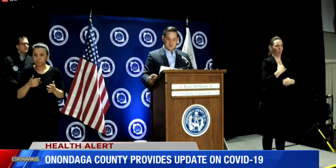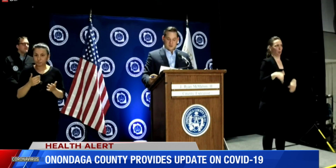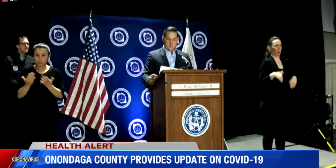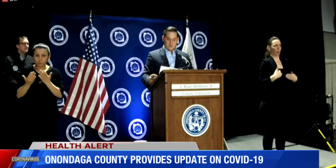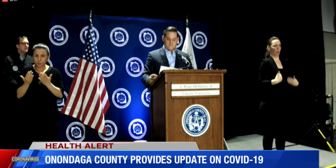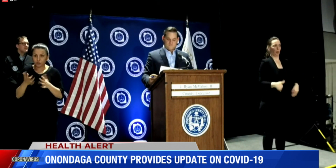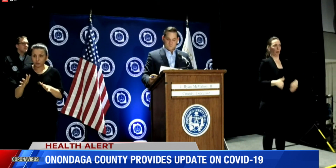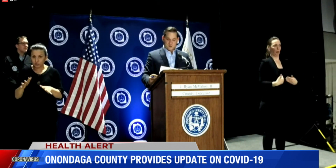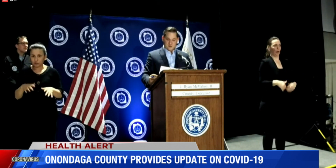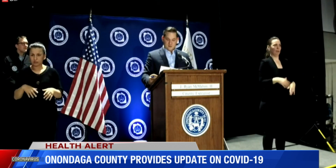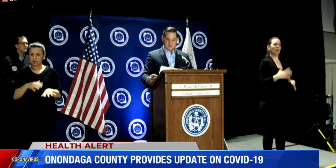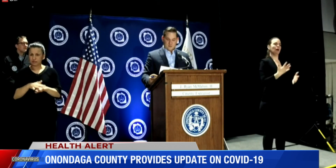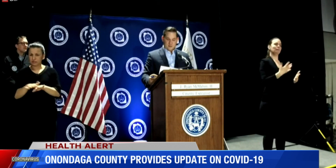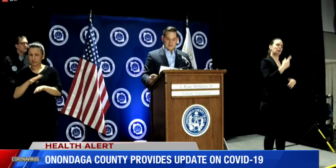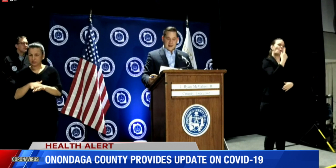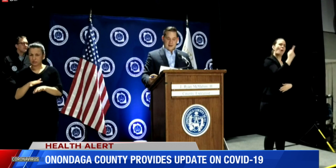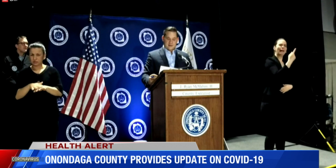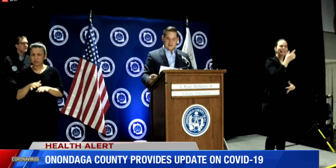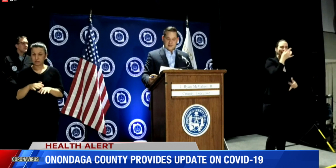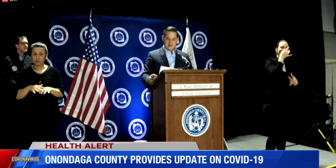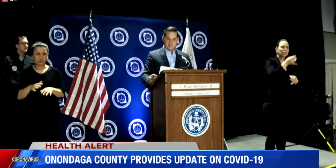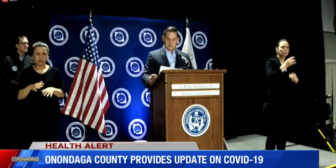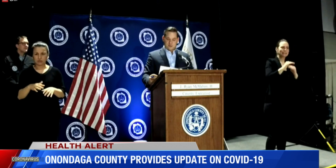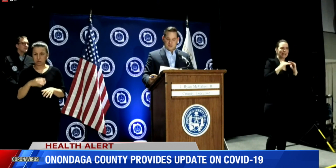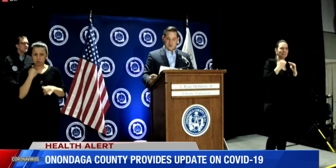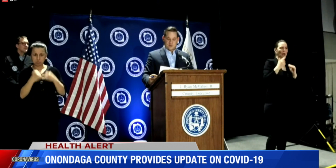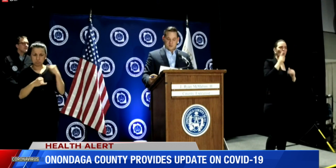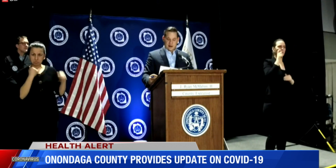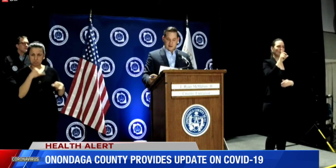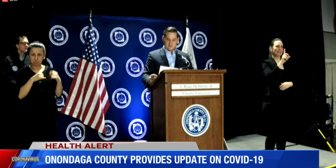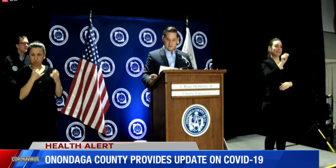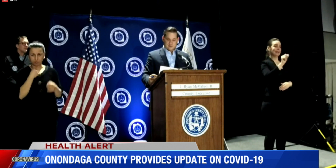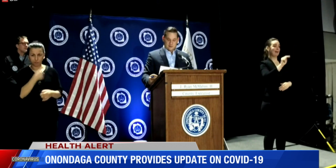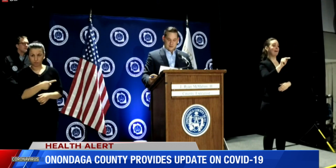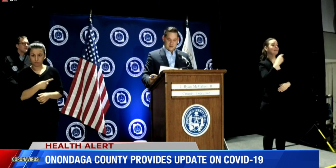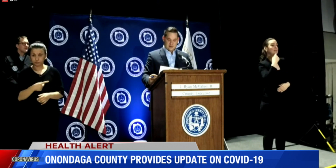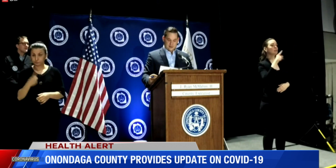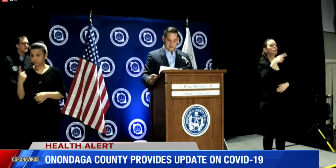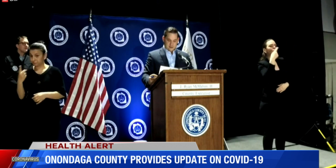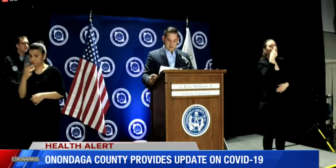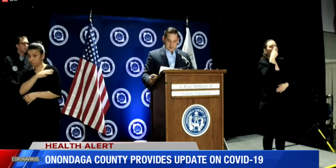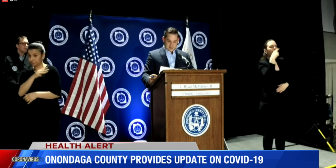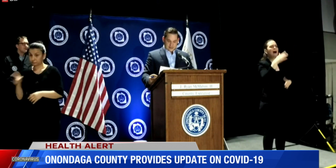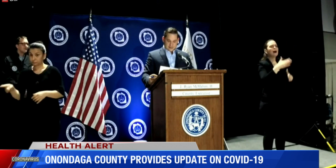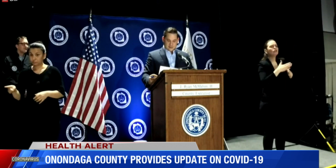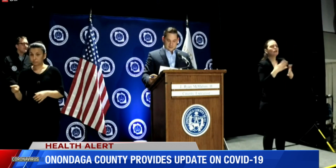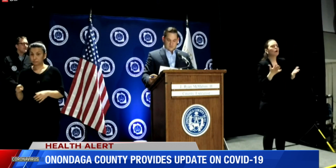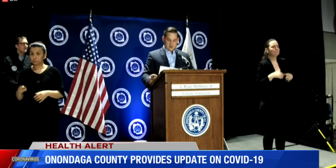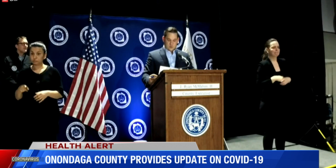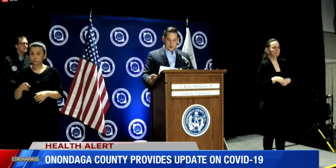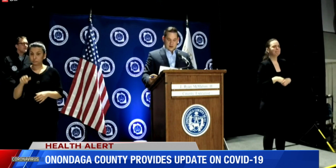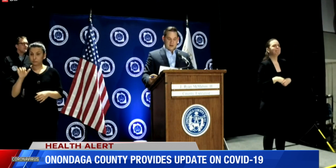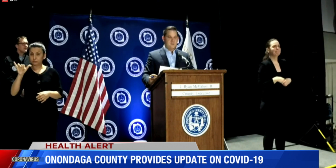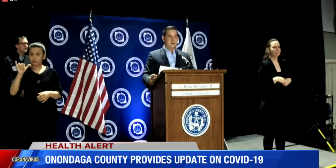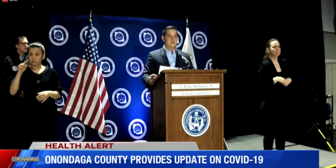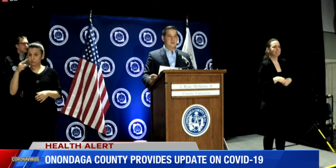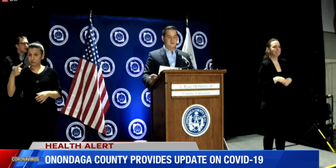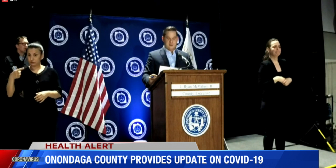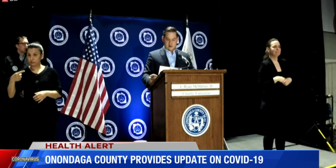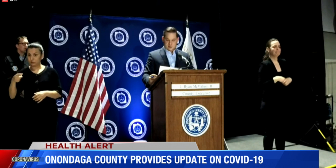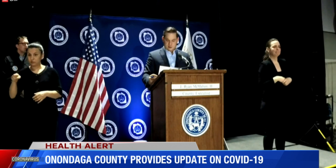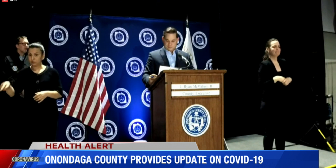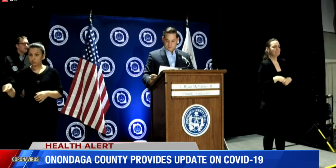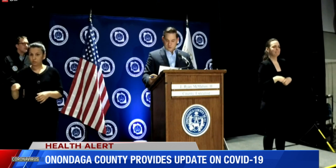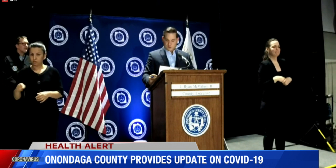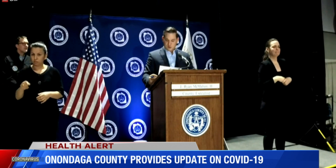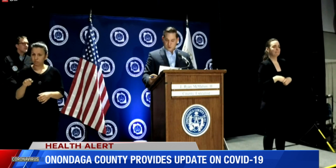this interesting one from Dan, and Dan said, "Please share this, Ryan." I said, "Okay, Dan. 6 feet away is better than 6